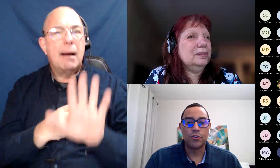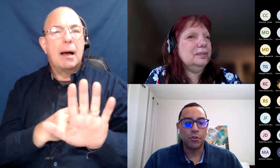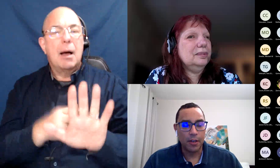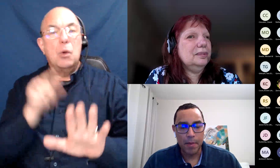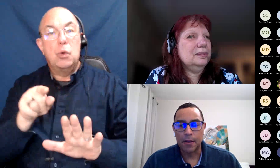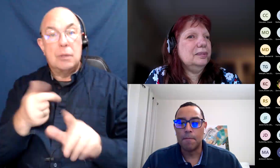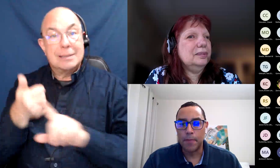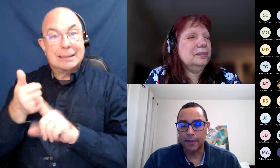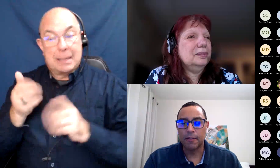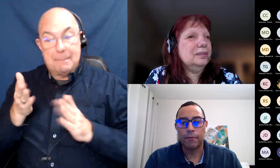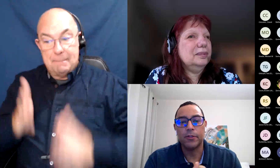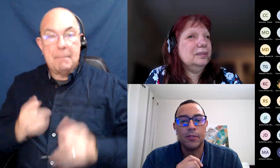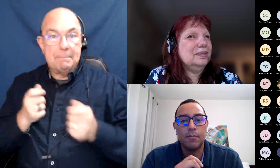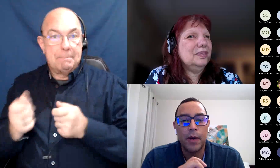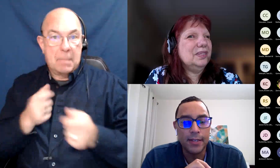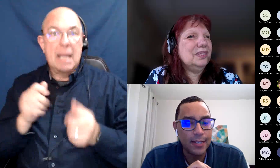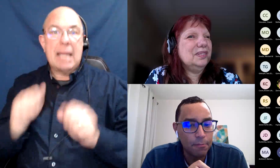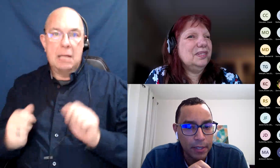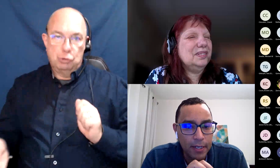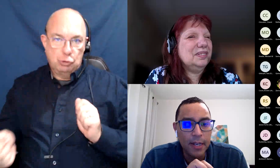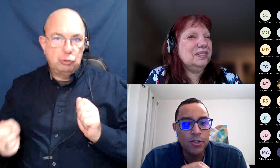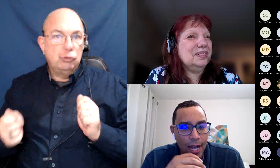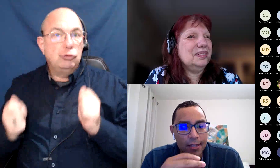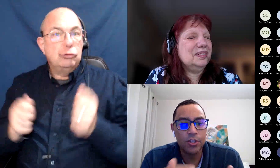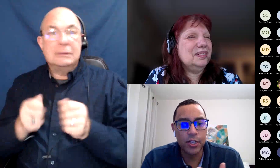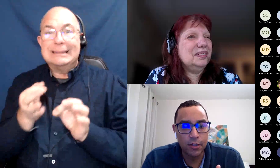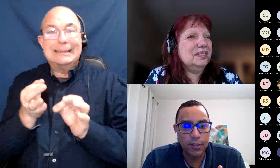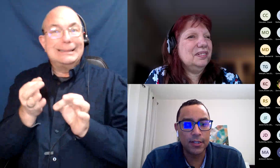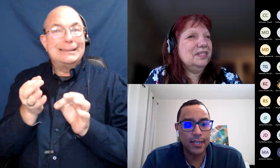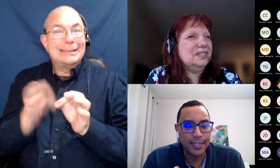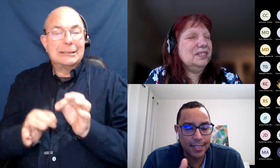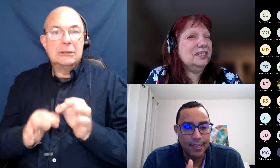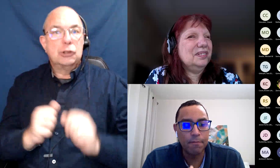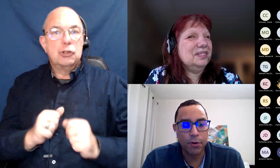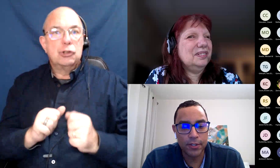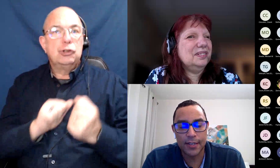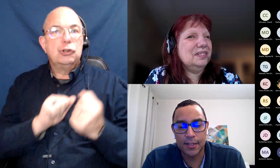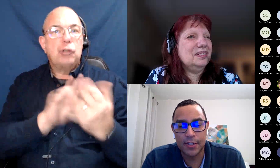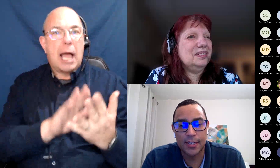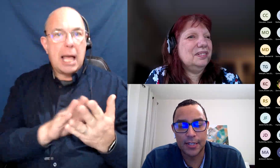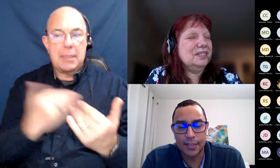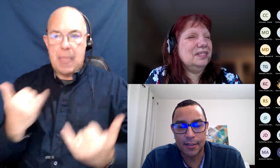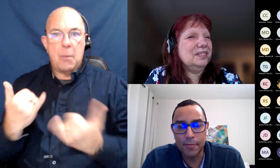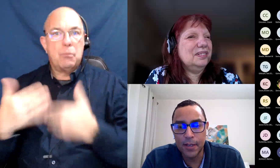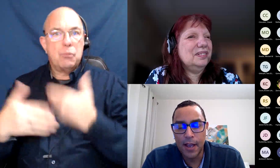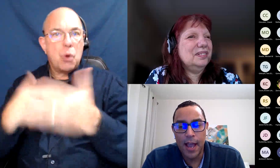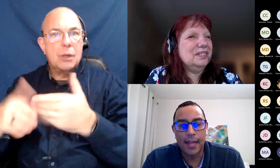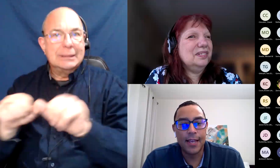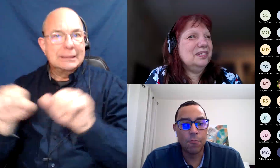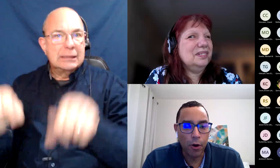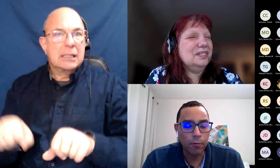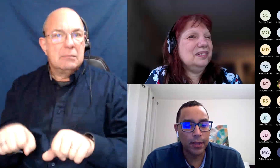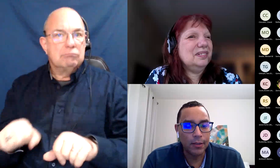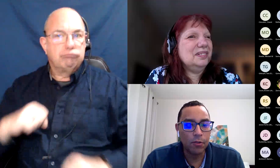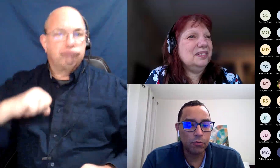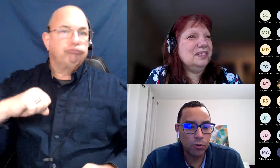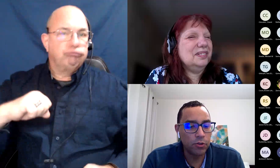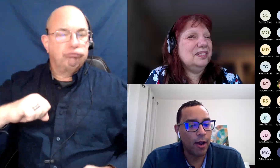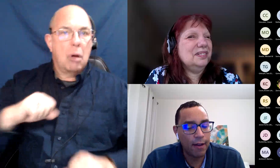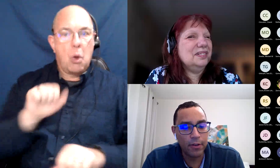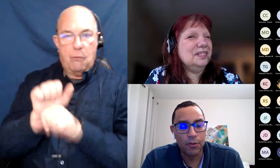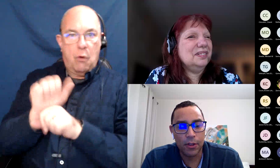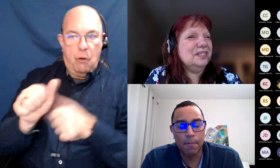as a manager, you can make a big difference by simply challenging the existing processes and systems, and then work within